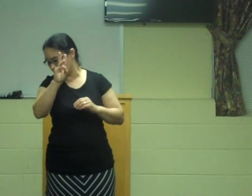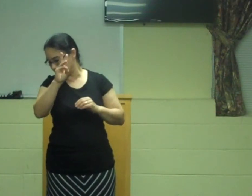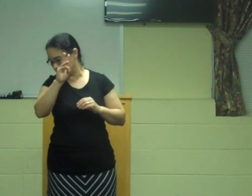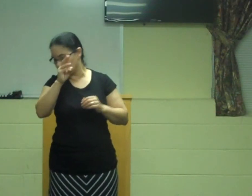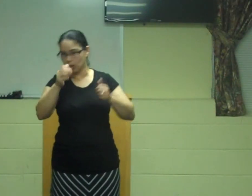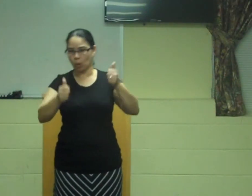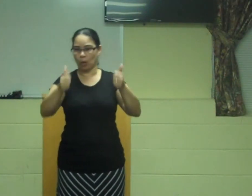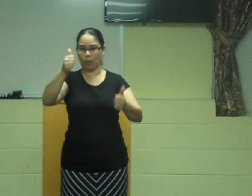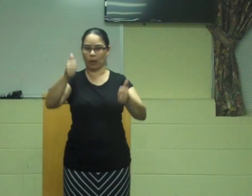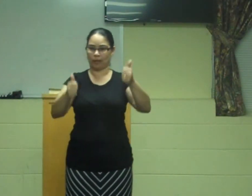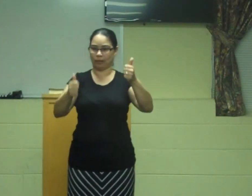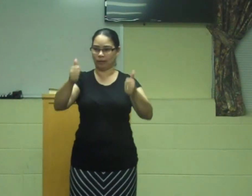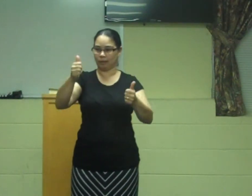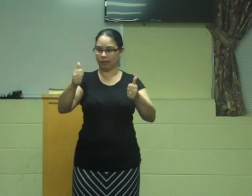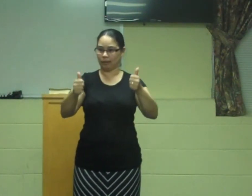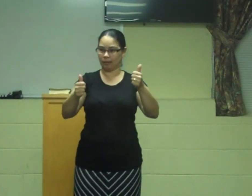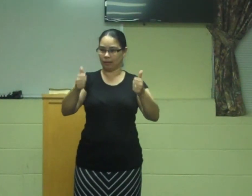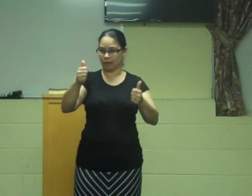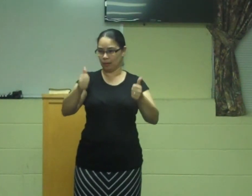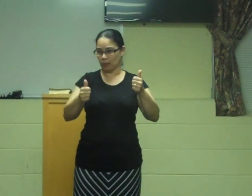Number 6, which?